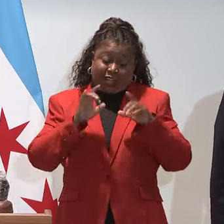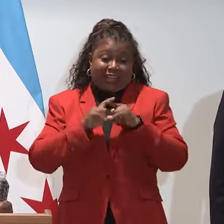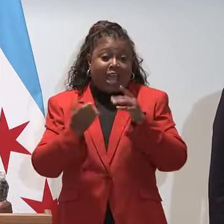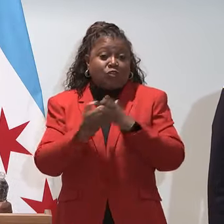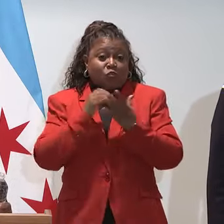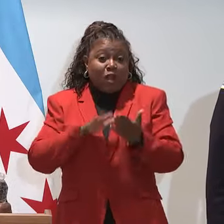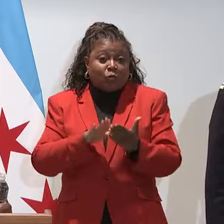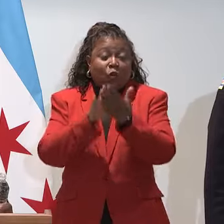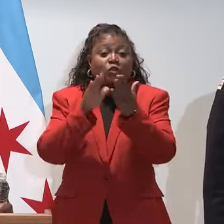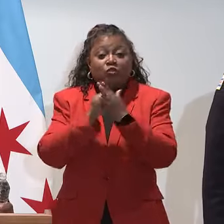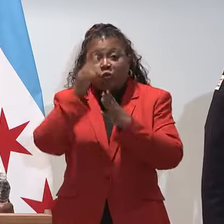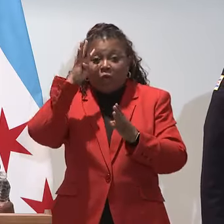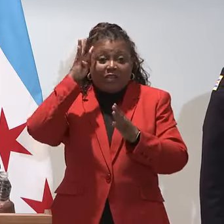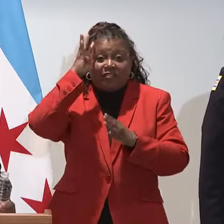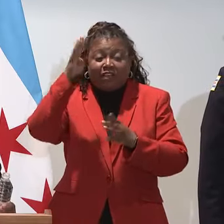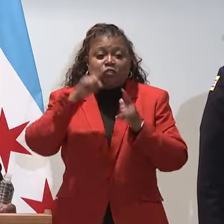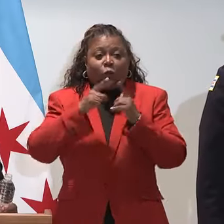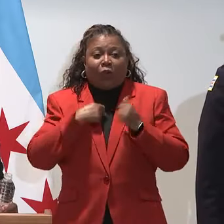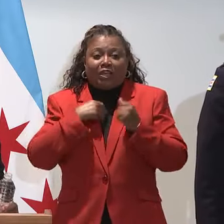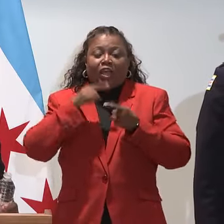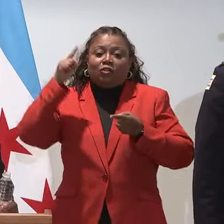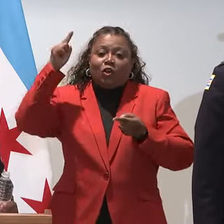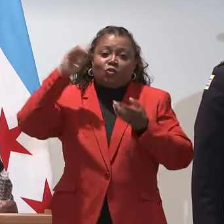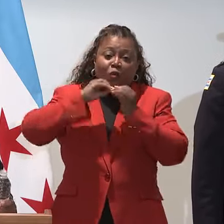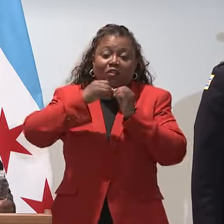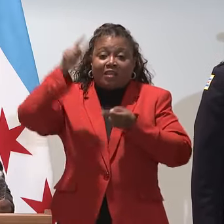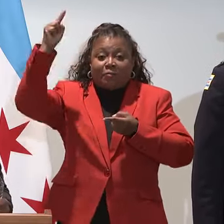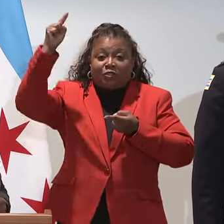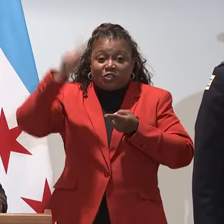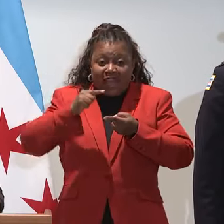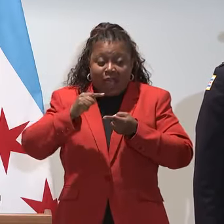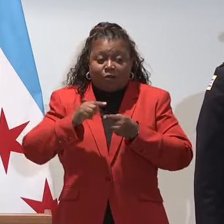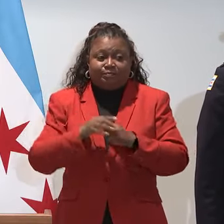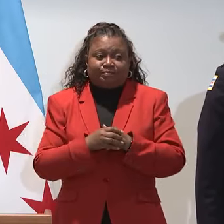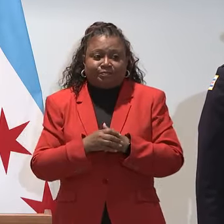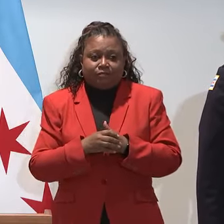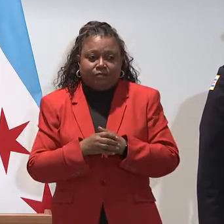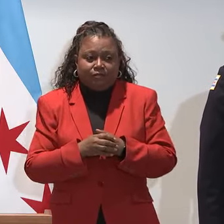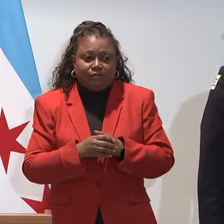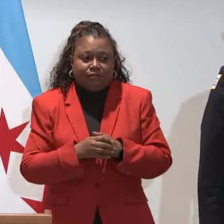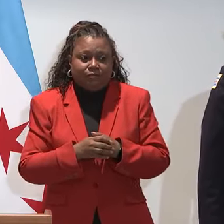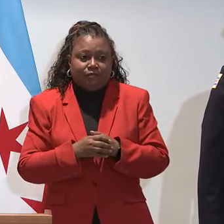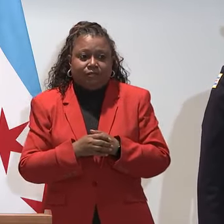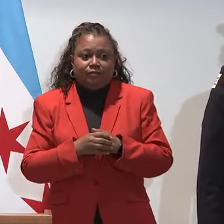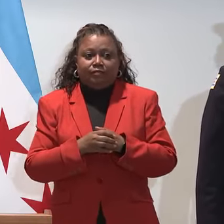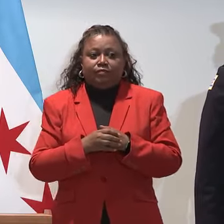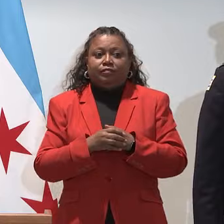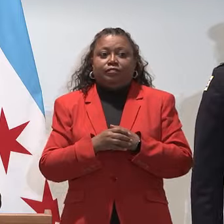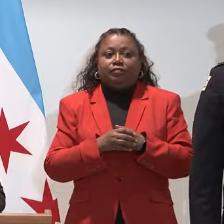new approaches, new interventions, so that we can drive those numbers down.